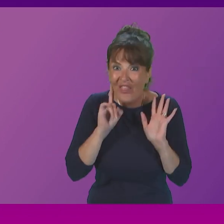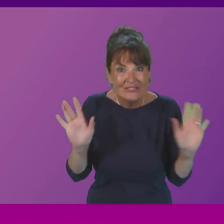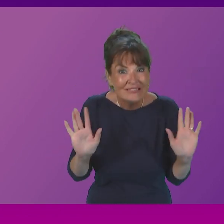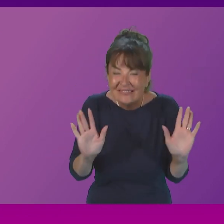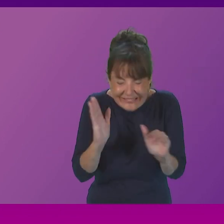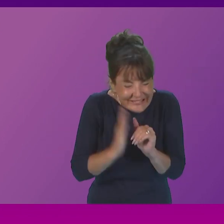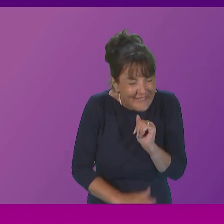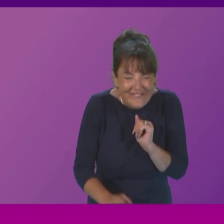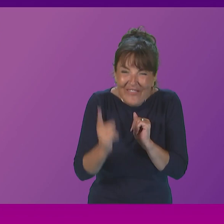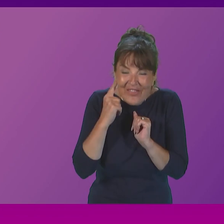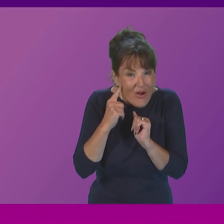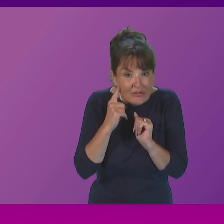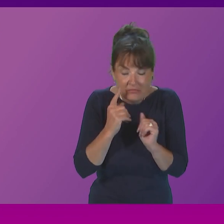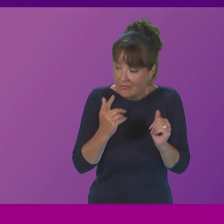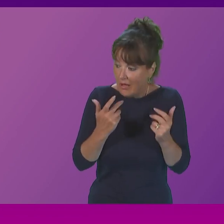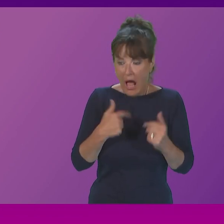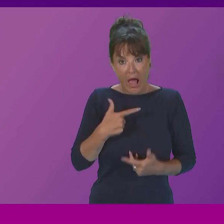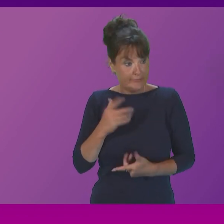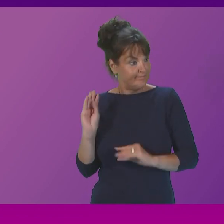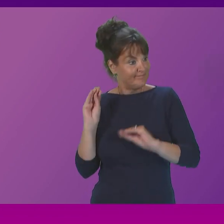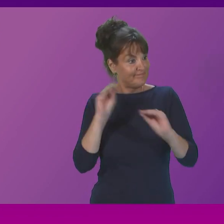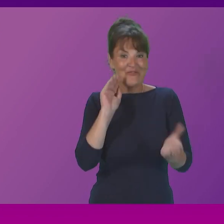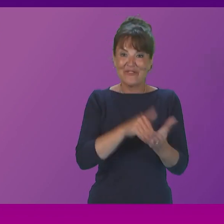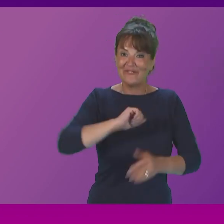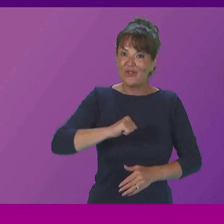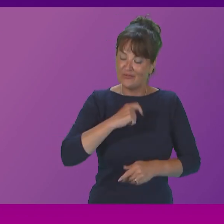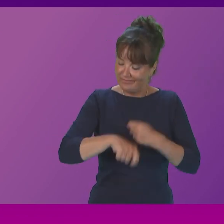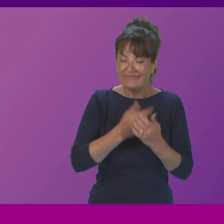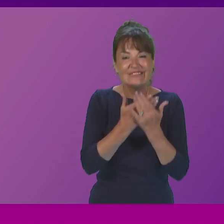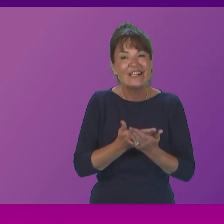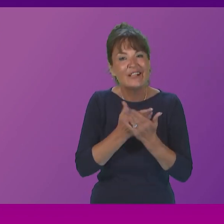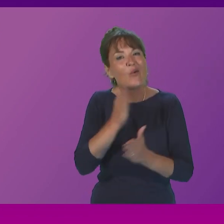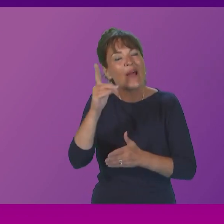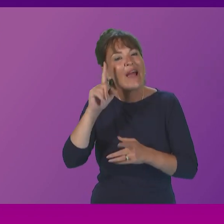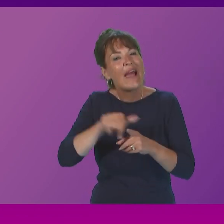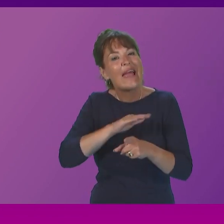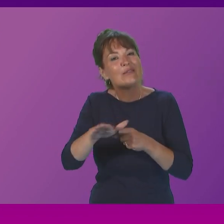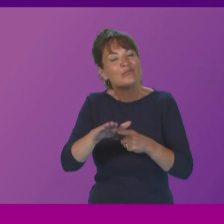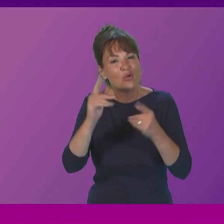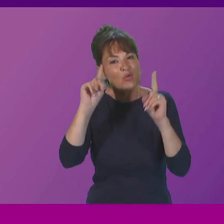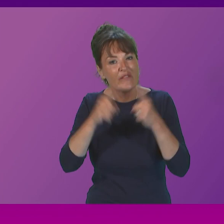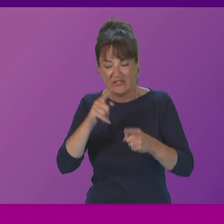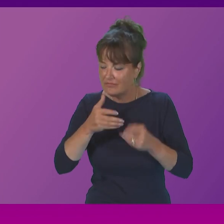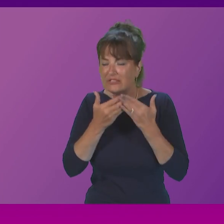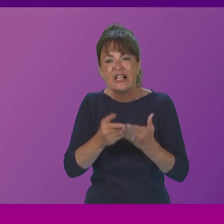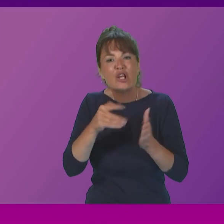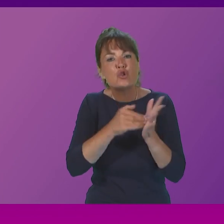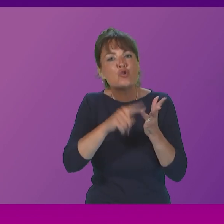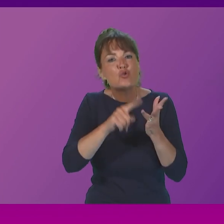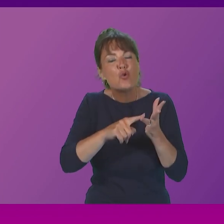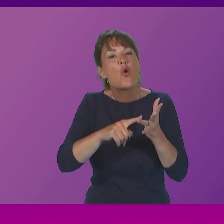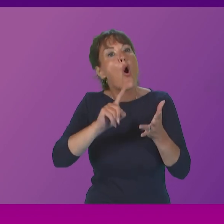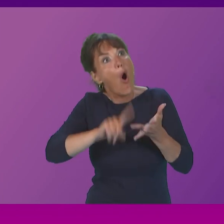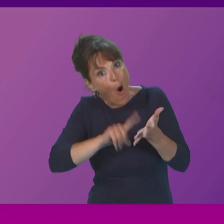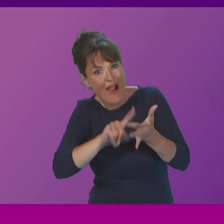to go into. I came to Scotland to study. I went to Edinburgh University to study zoology, and I thought after